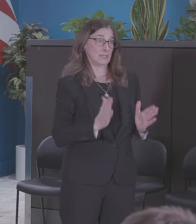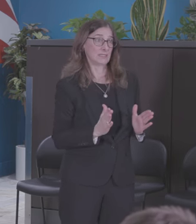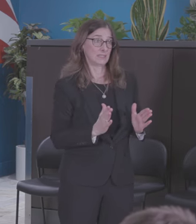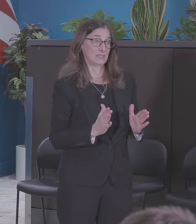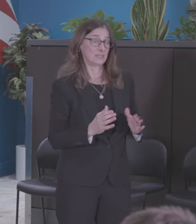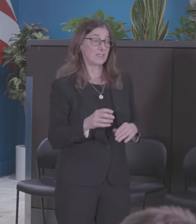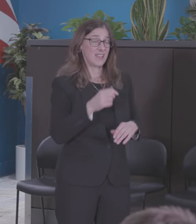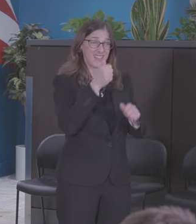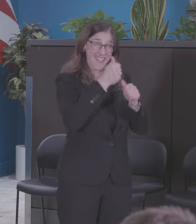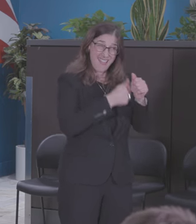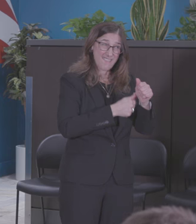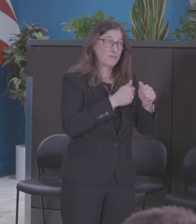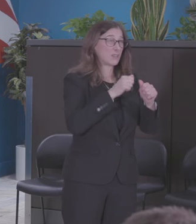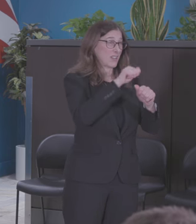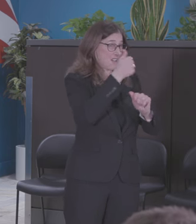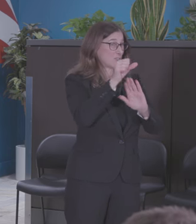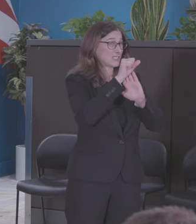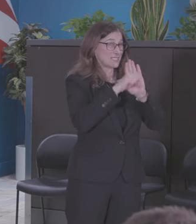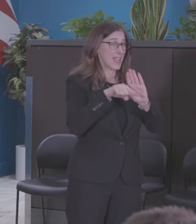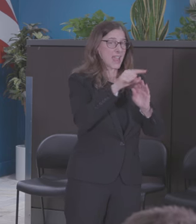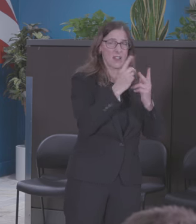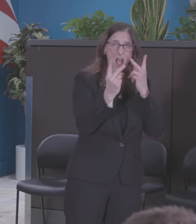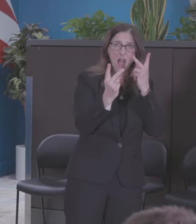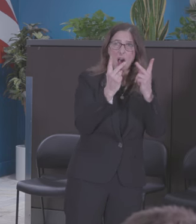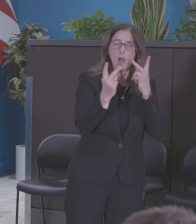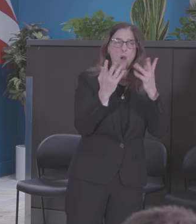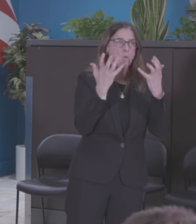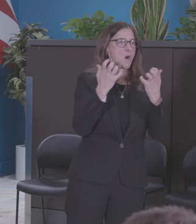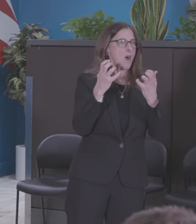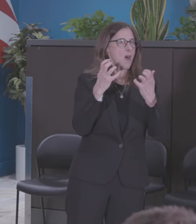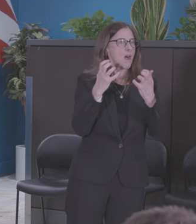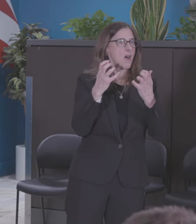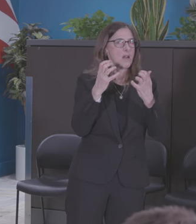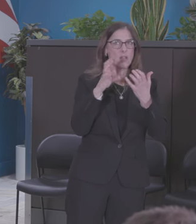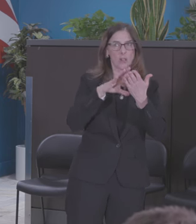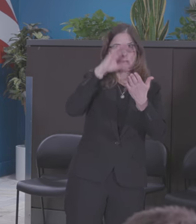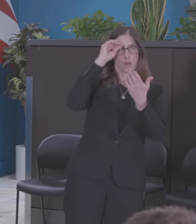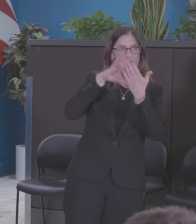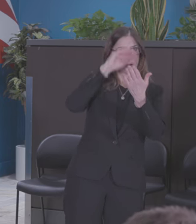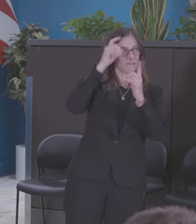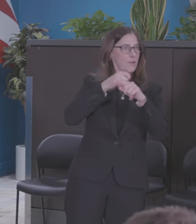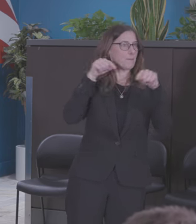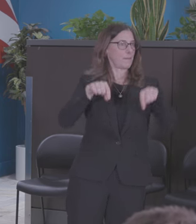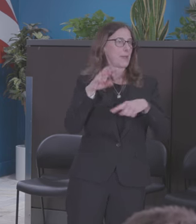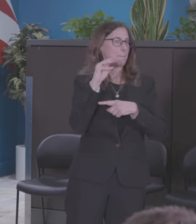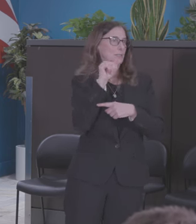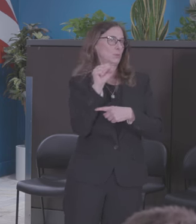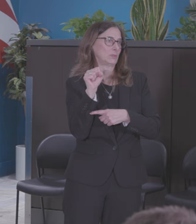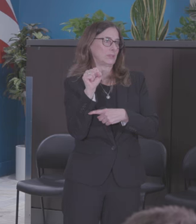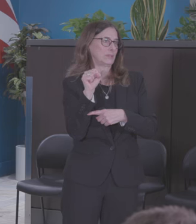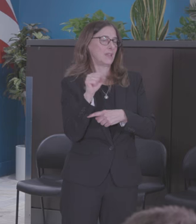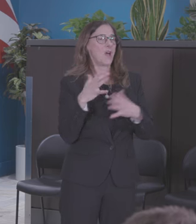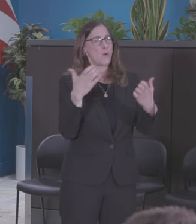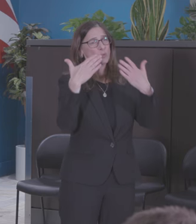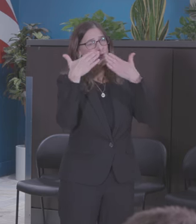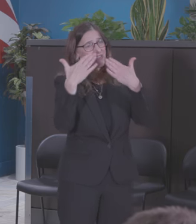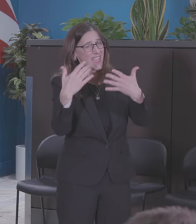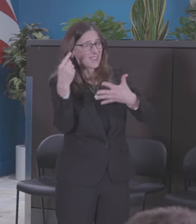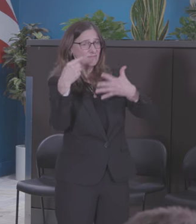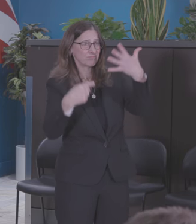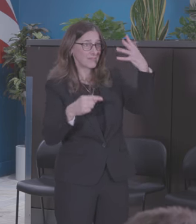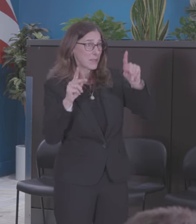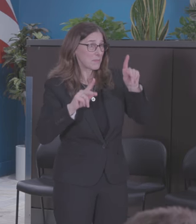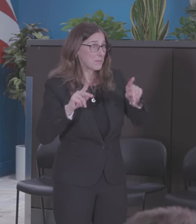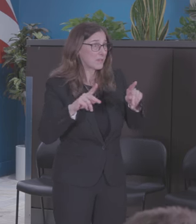to follow our model. So thank you all for being here. I want to thank all of the Andy McCauley